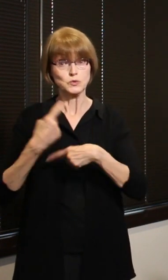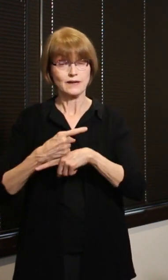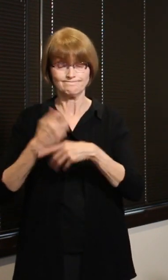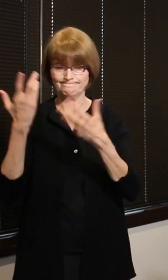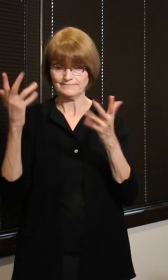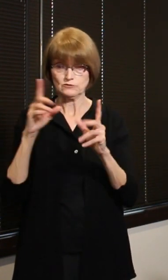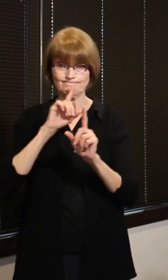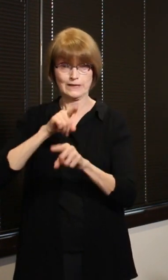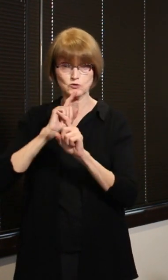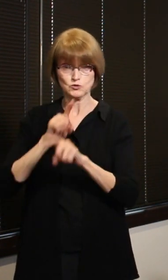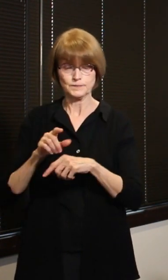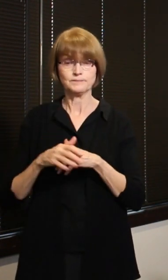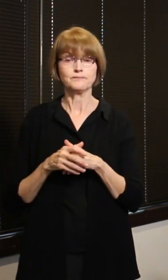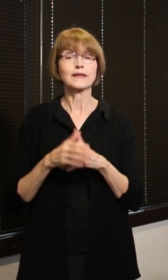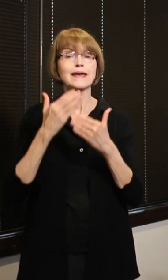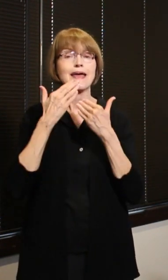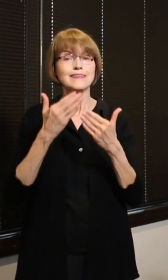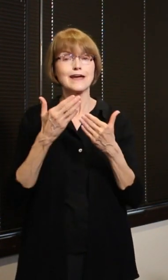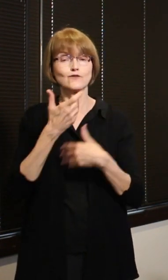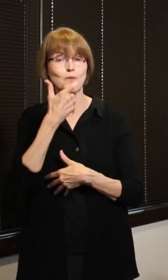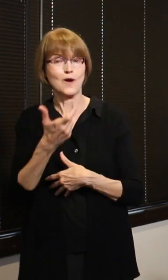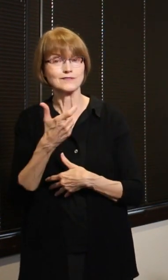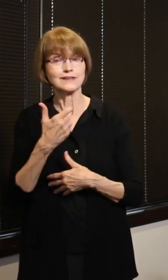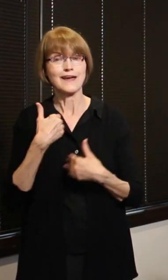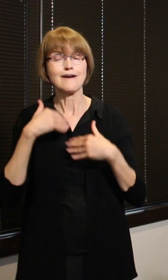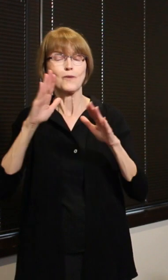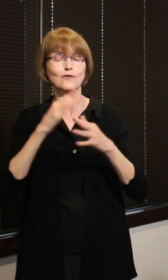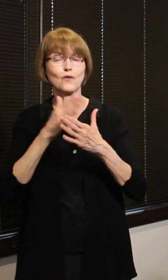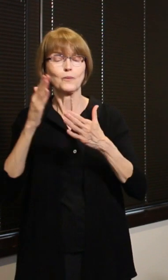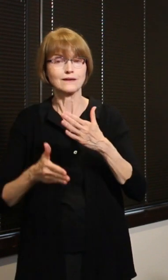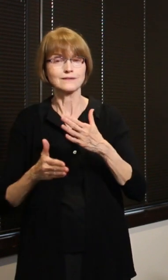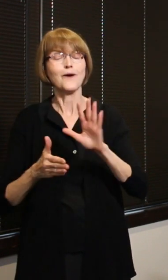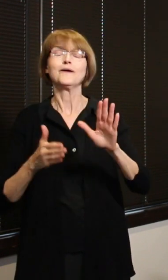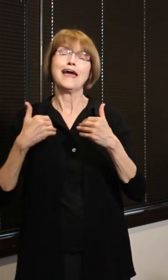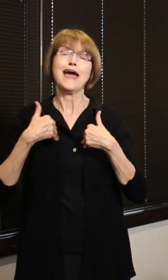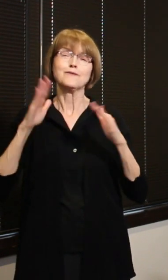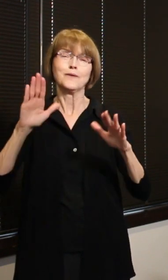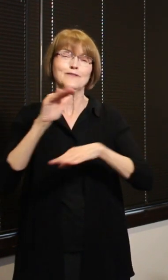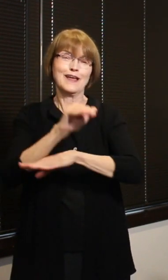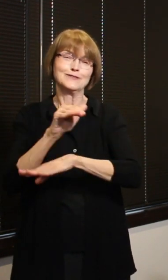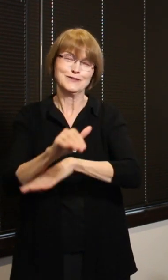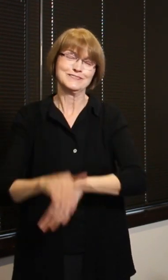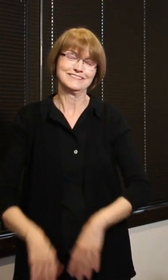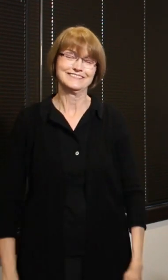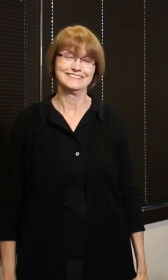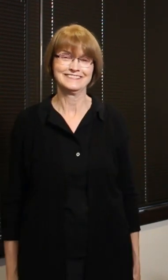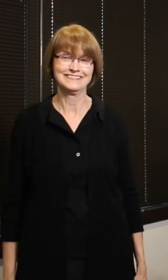members of the media. Thank you for tuning in, and have a wonderful weekend, or have a wonderful afternoon.